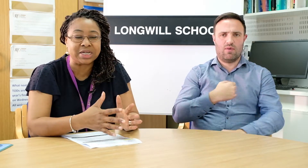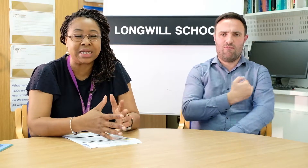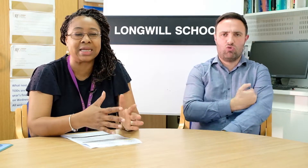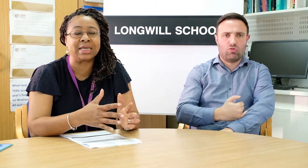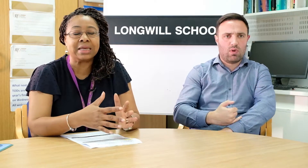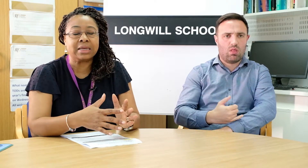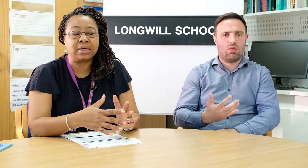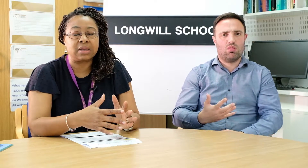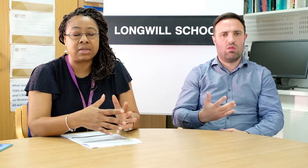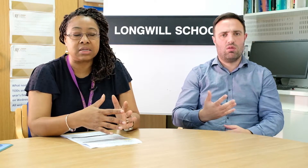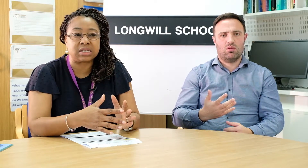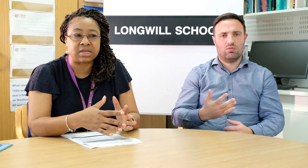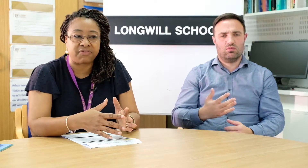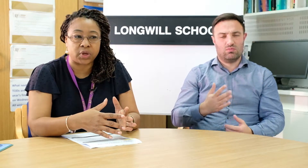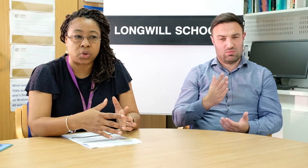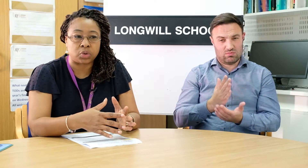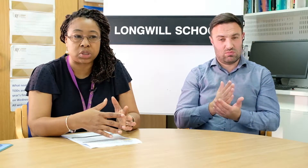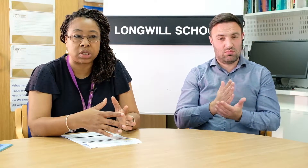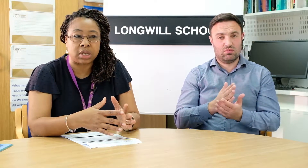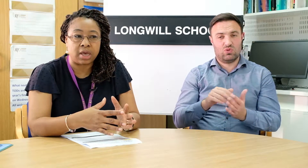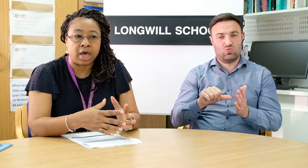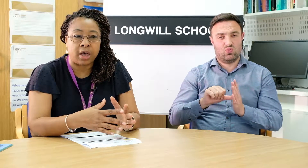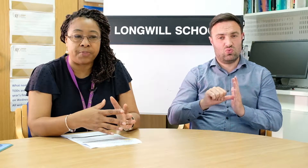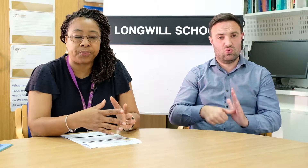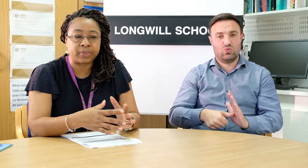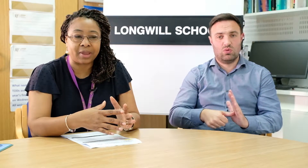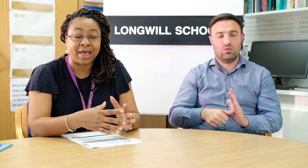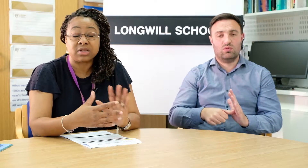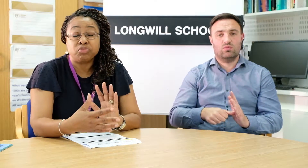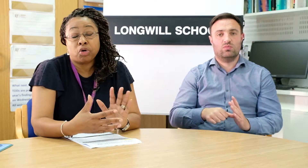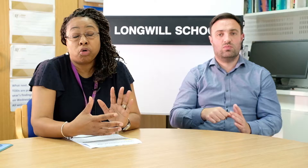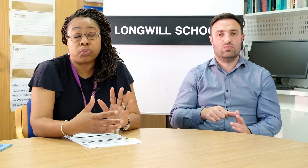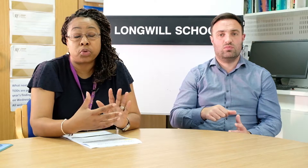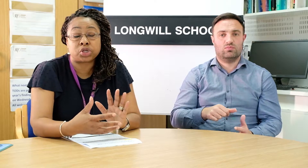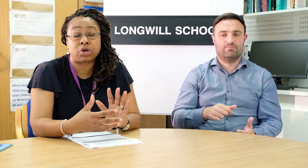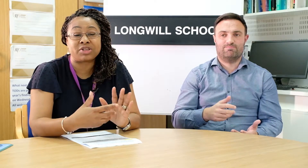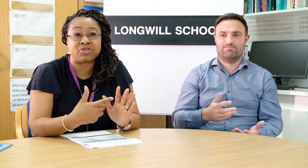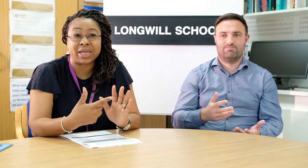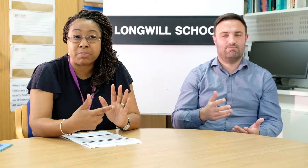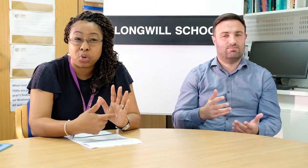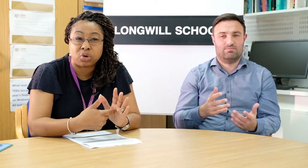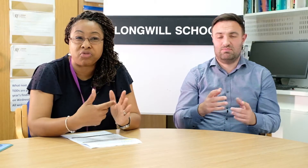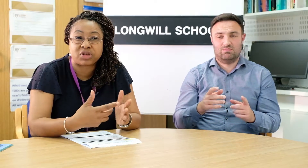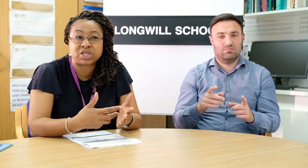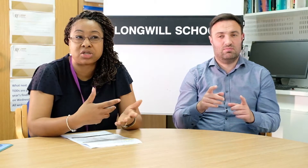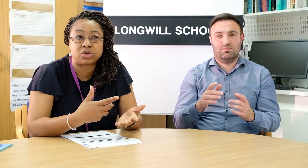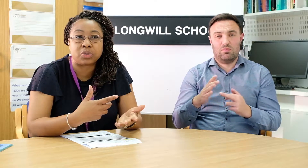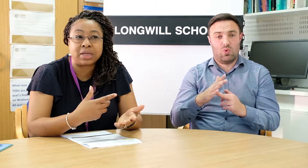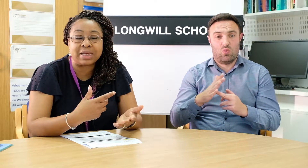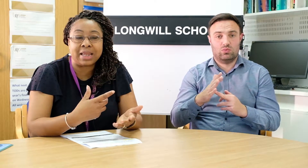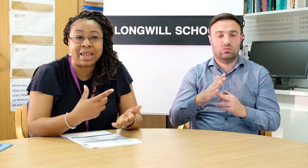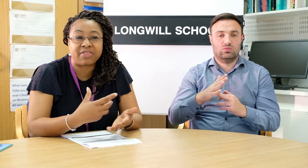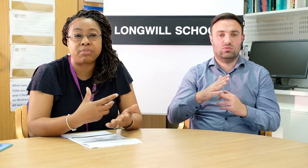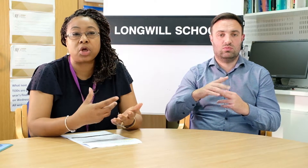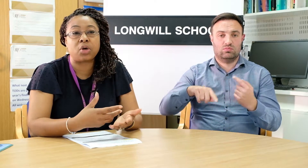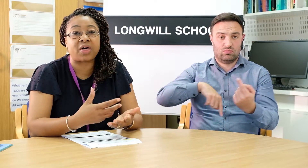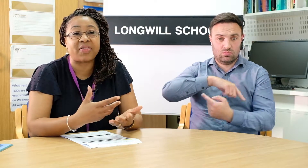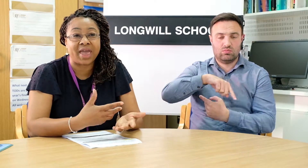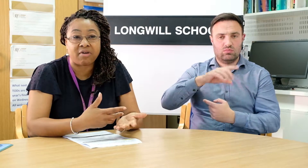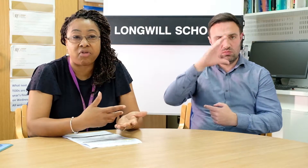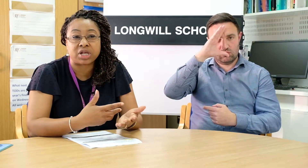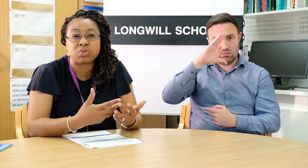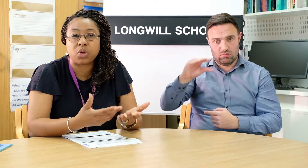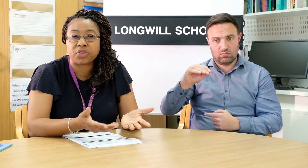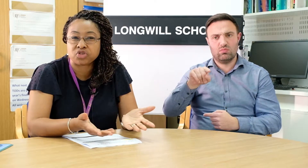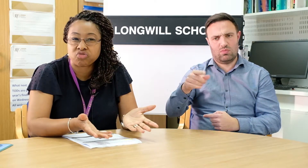children, it's really difficult or more so, it's really important for us to let them know